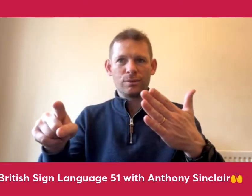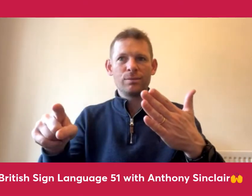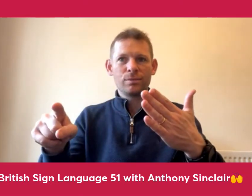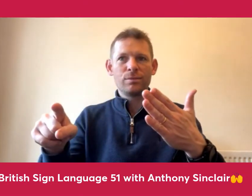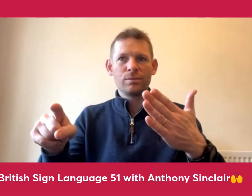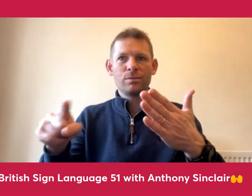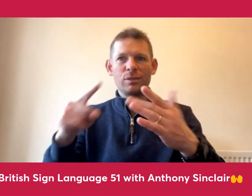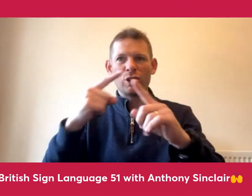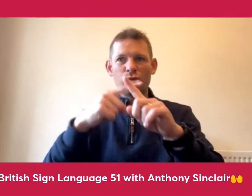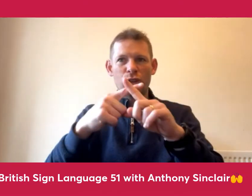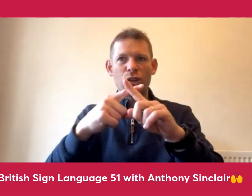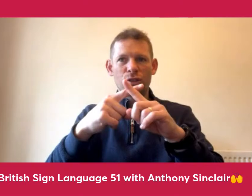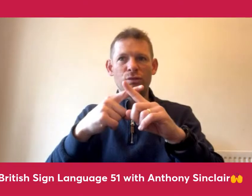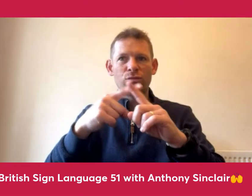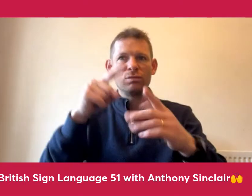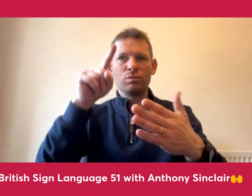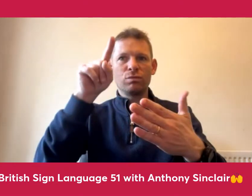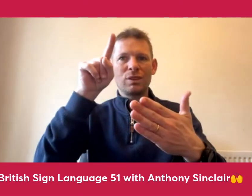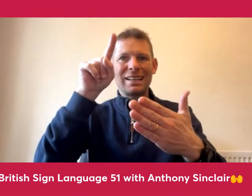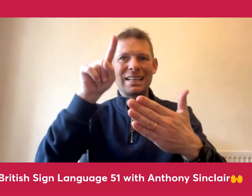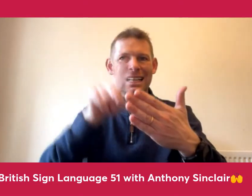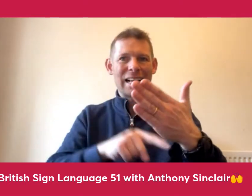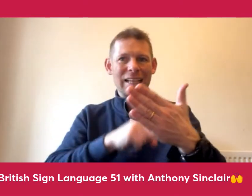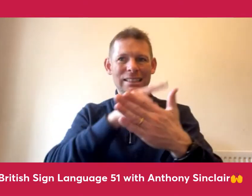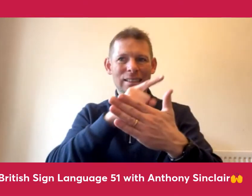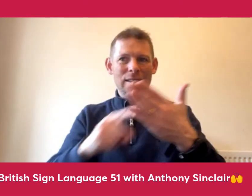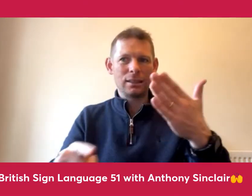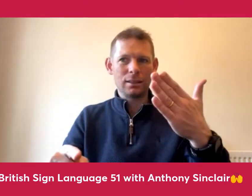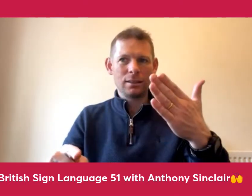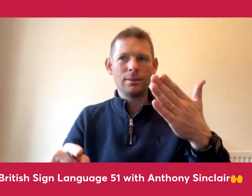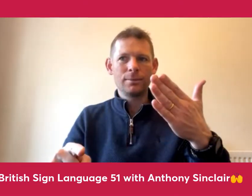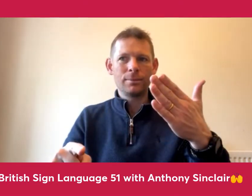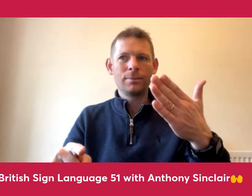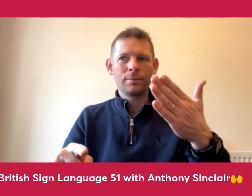it's like an X or a cross through something means cancellation.